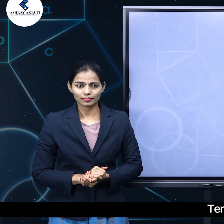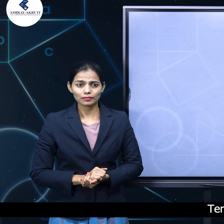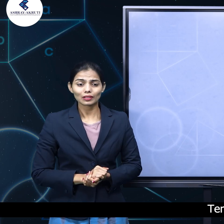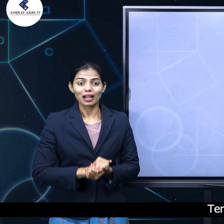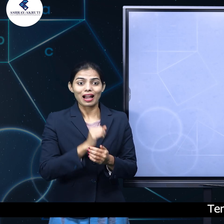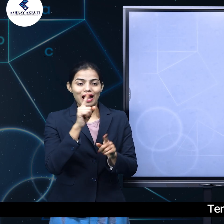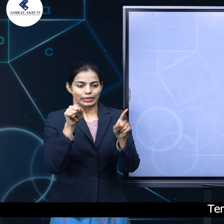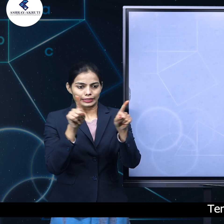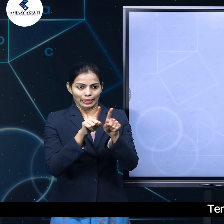tenths,